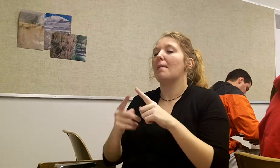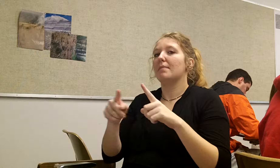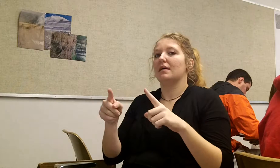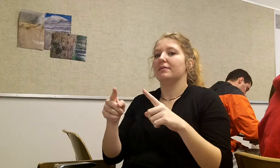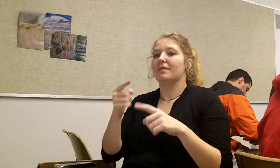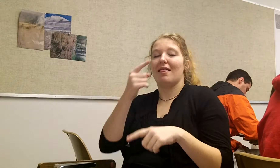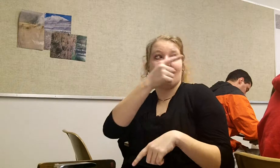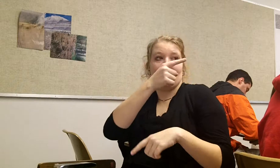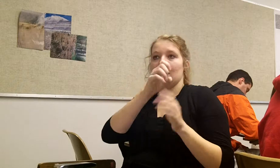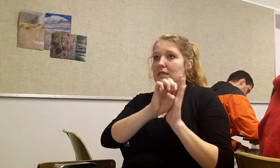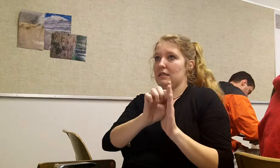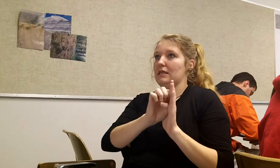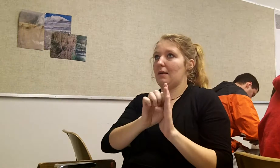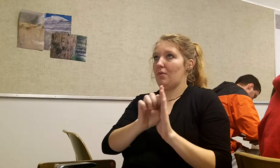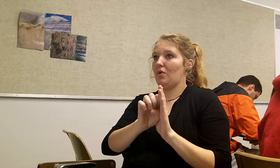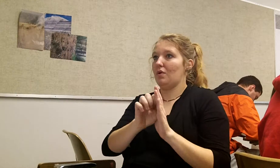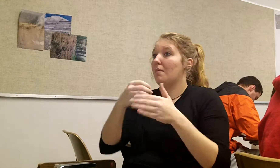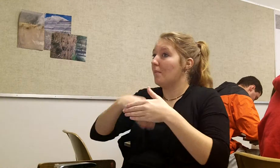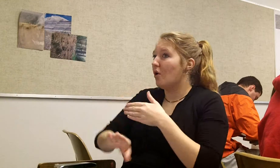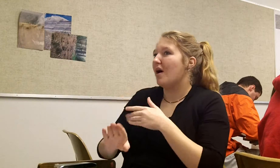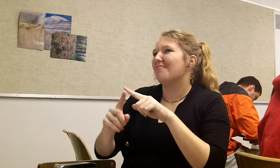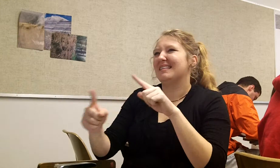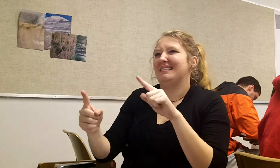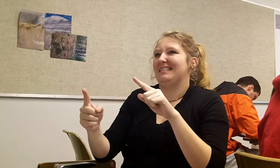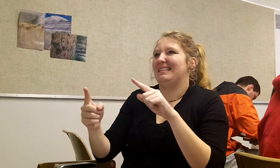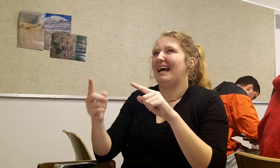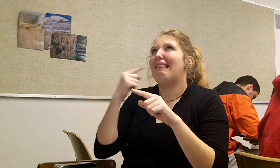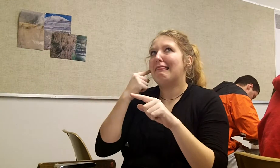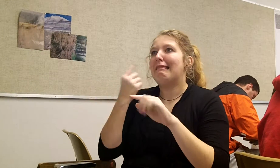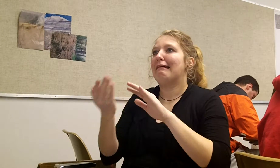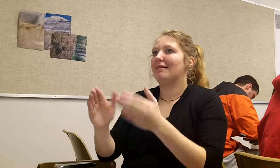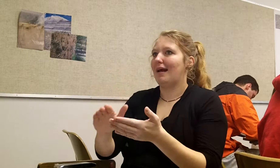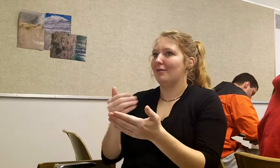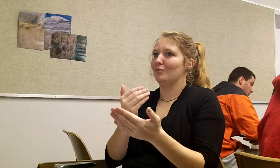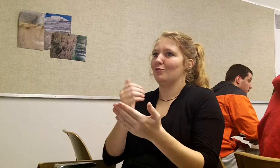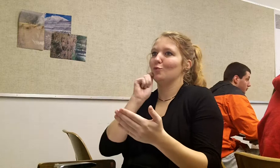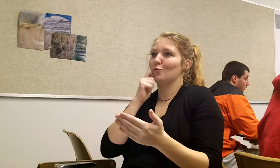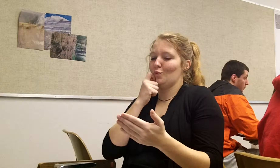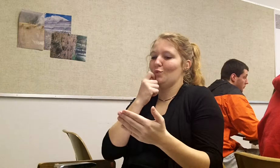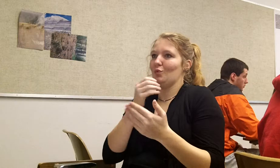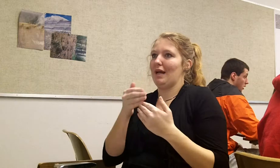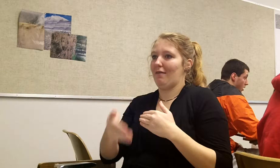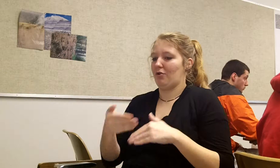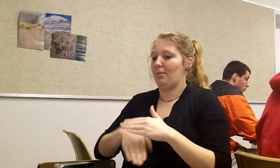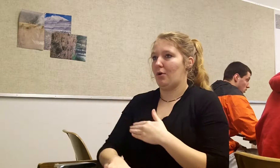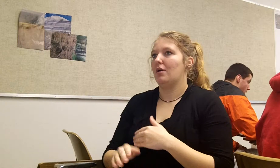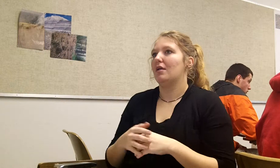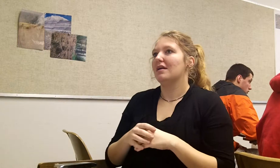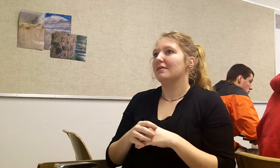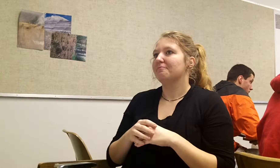although I think this lamb actually died shortly thereafter, because they really have some issues with development. But it's an example of how